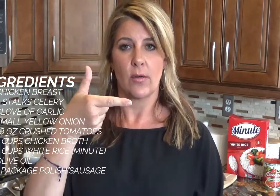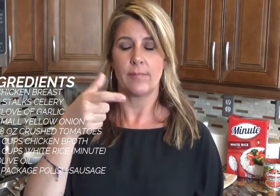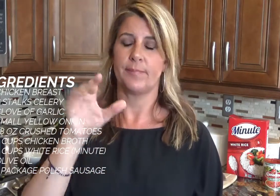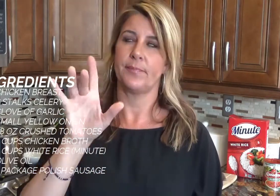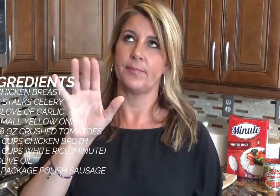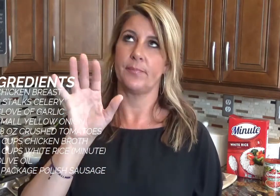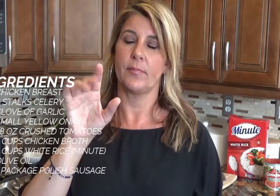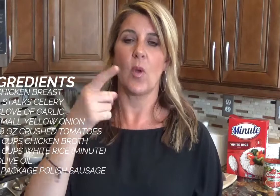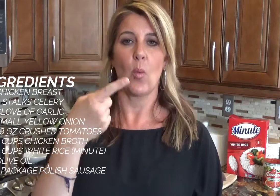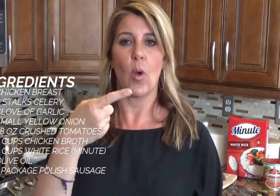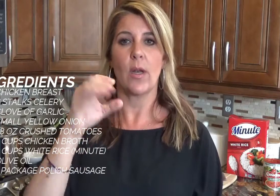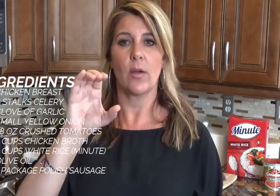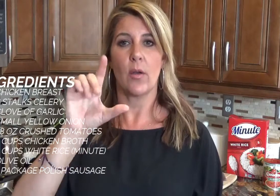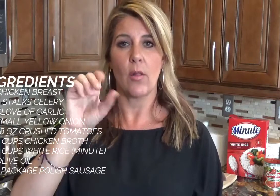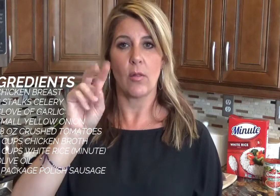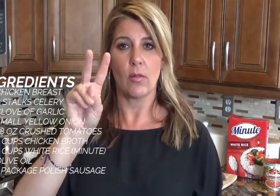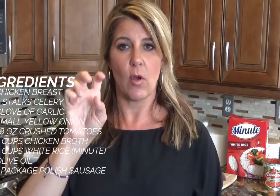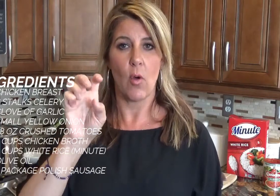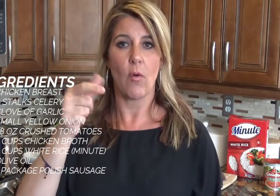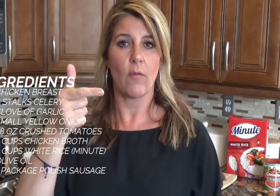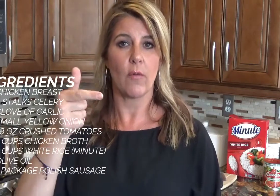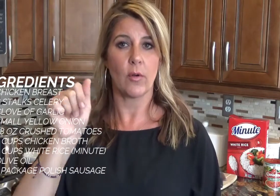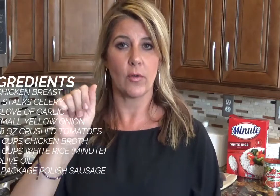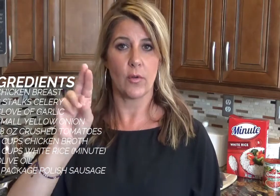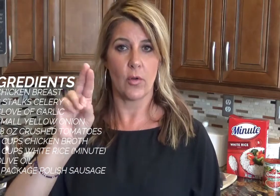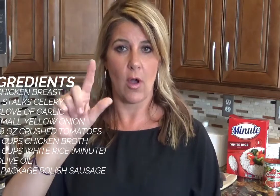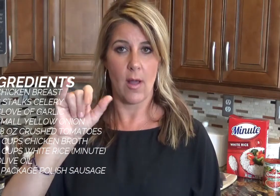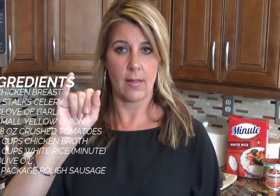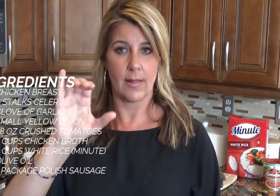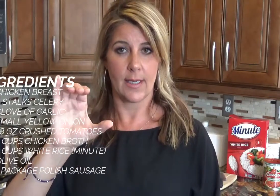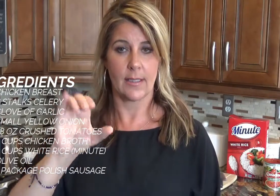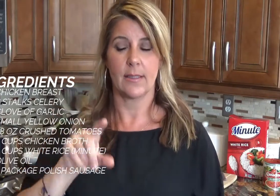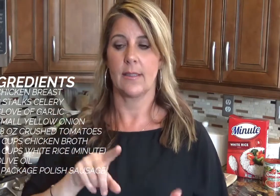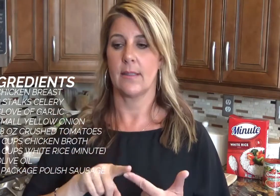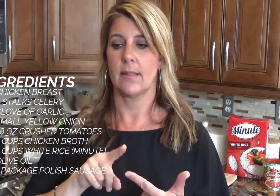and 1 clove of garlic